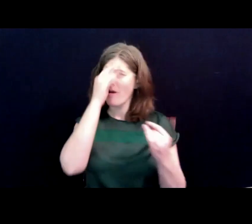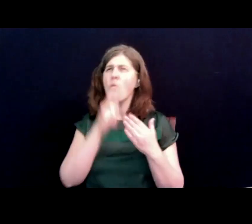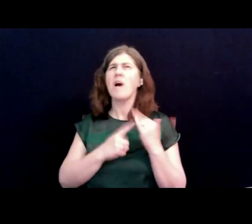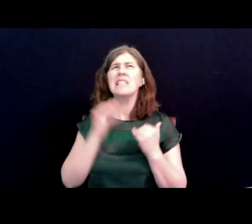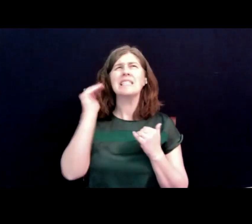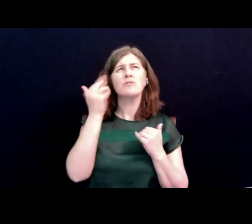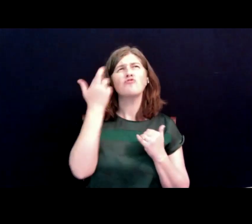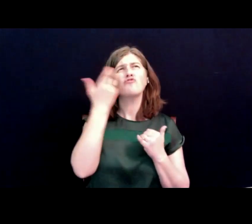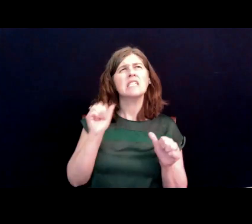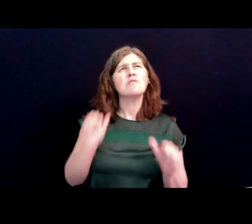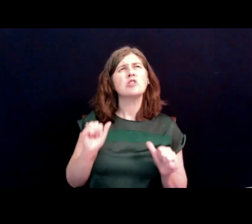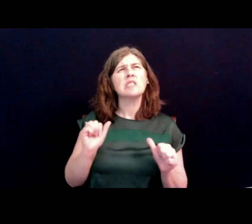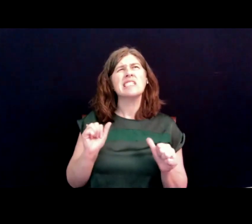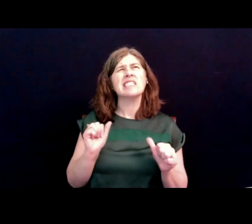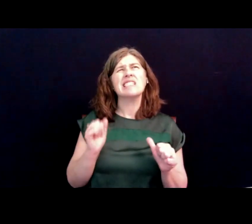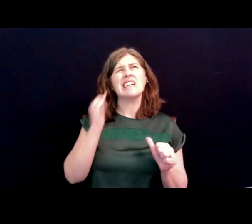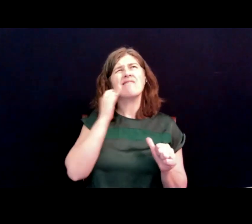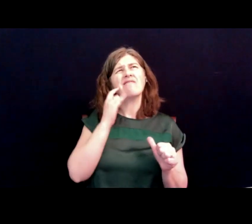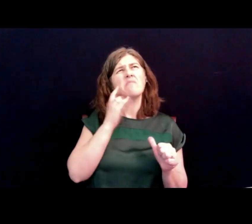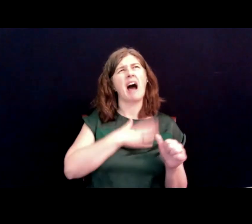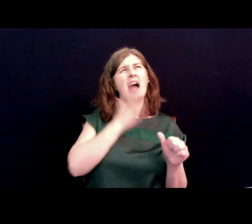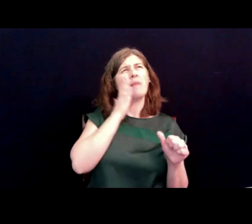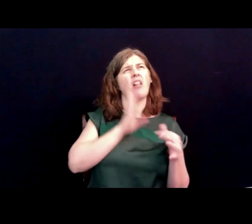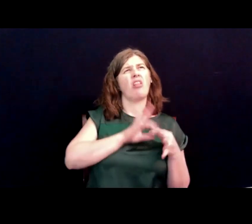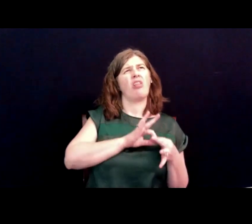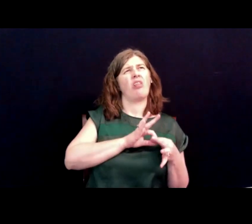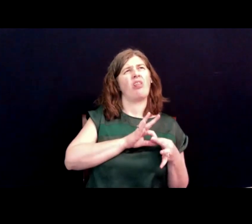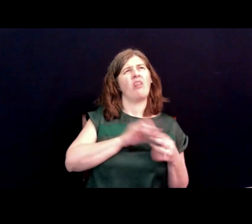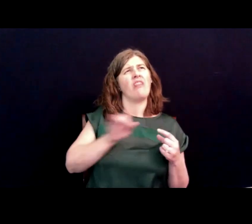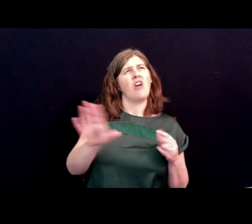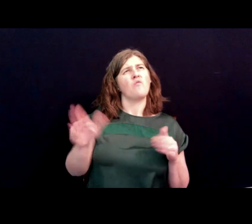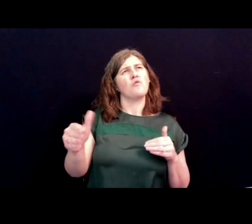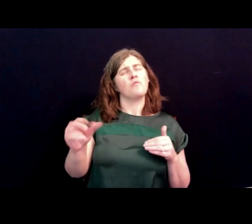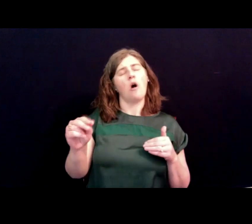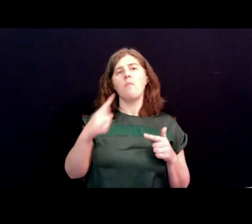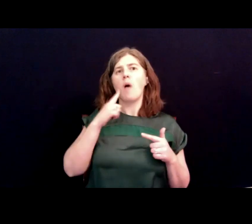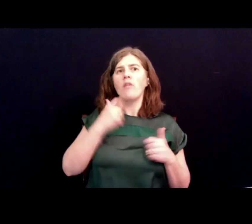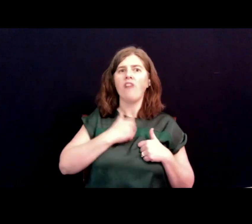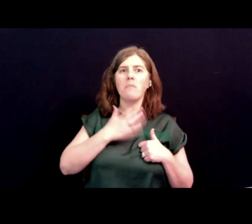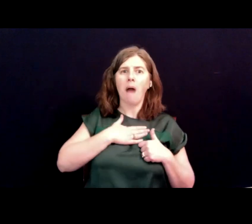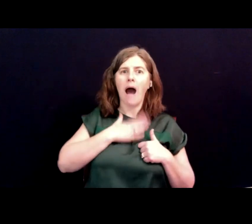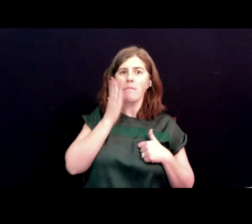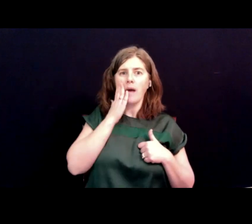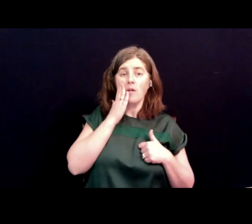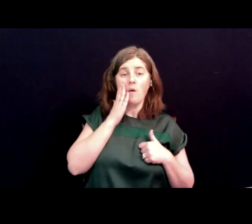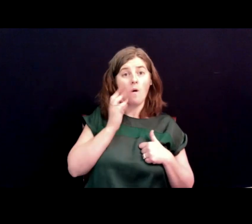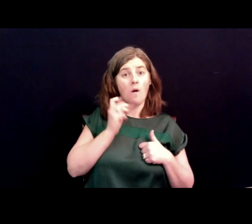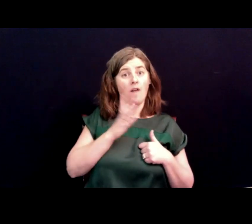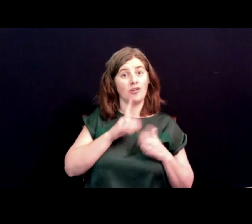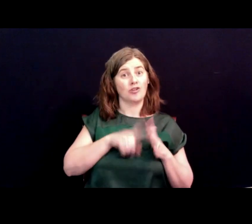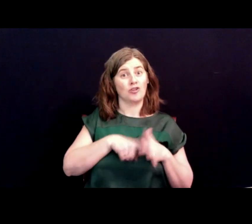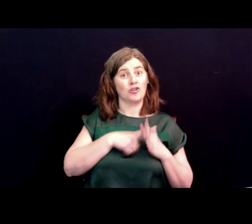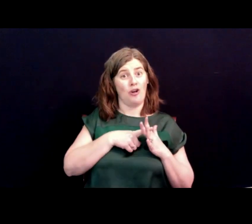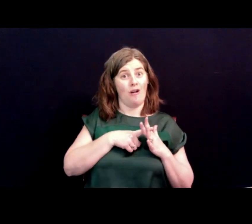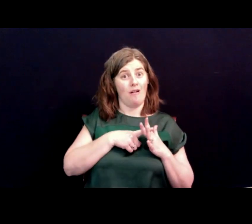man, okay, I don't know if I can get them to their room, but boy, I would love to have my bed back, right? So, all right, that might